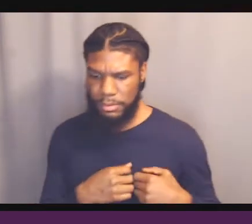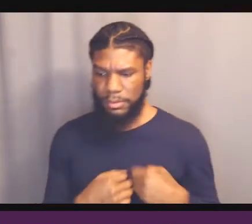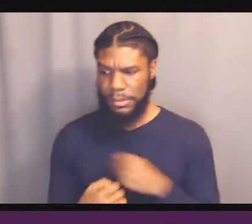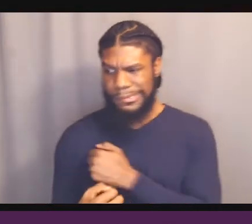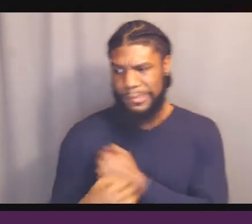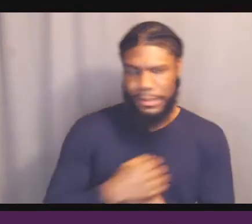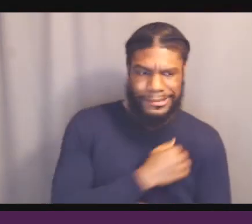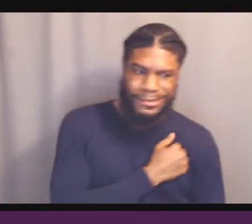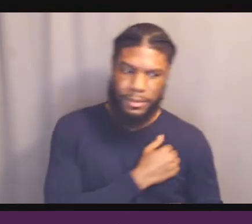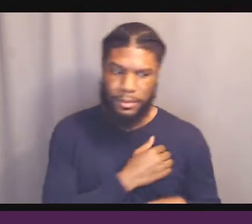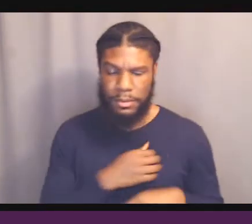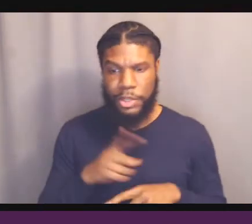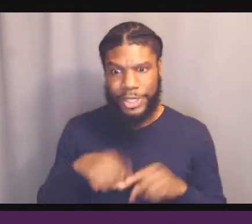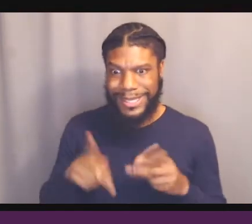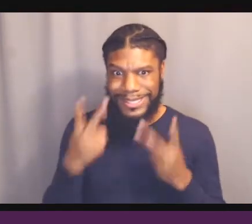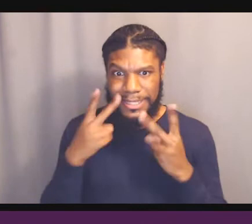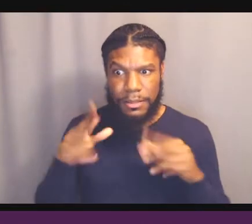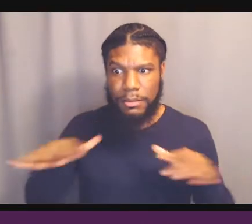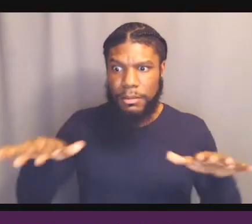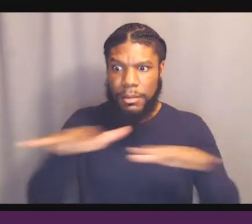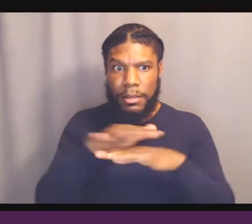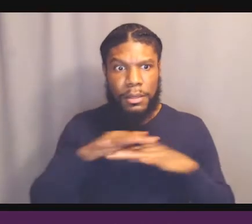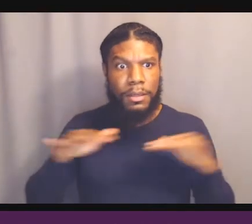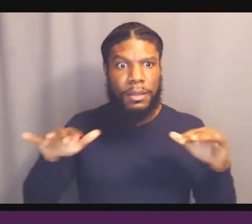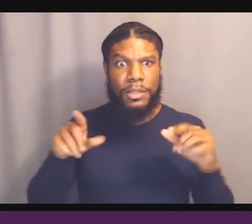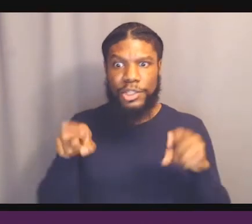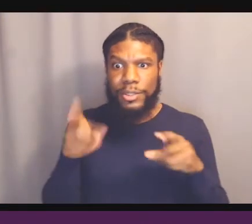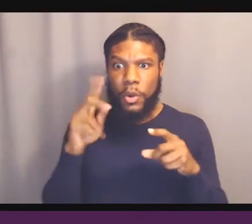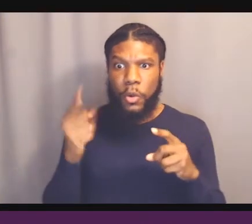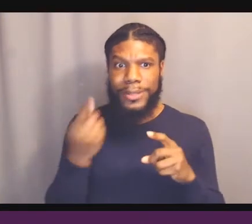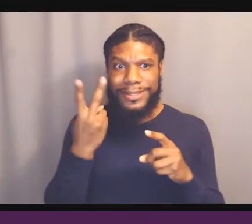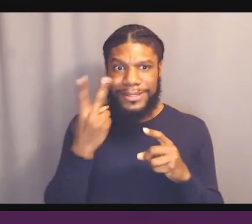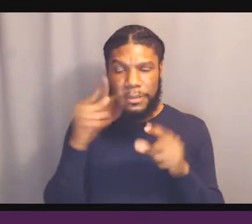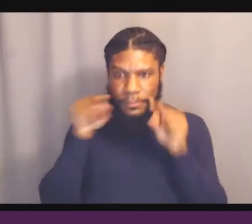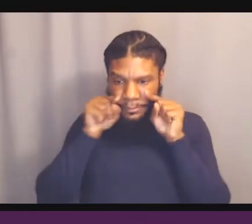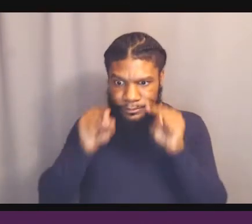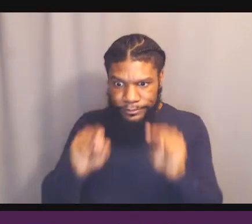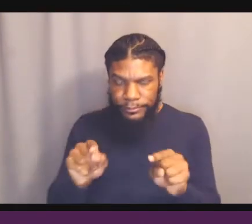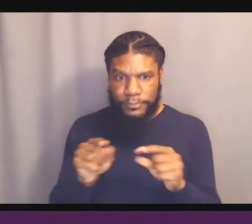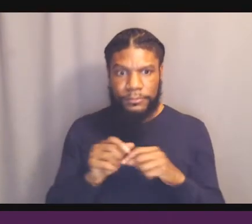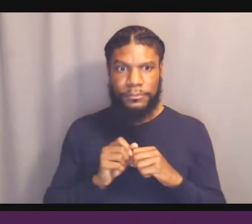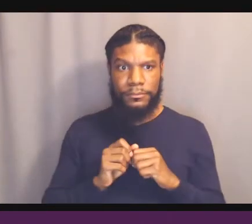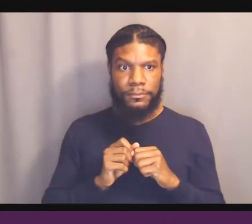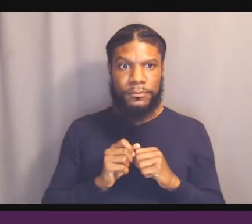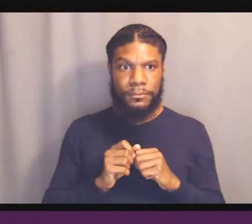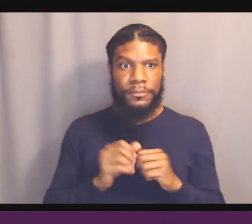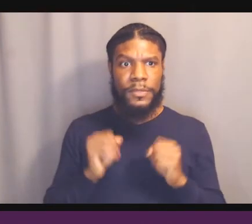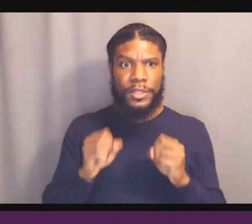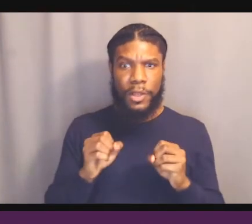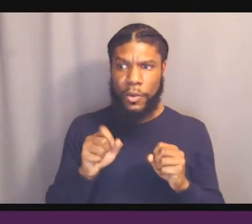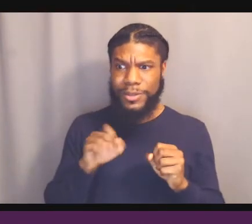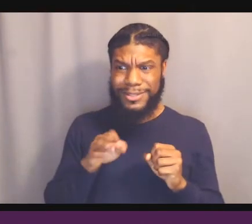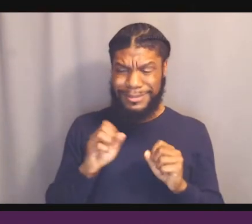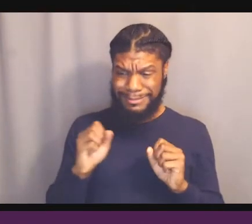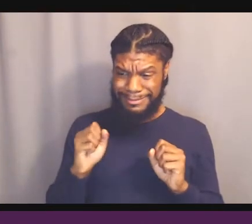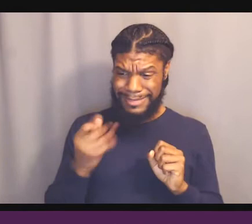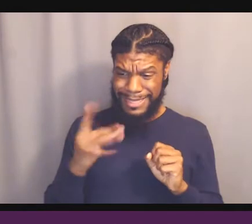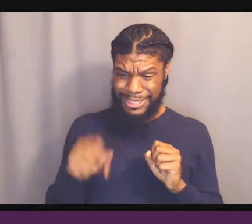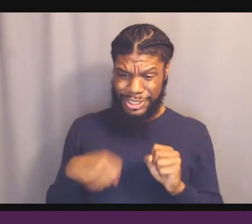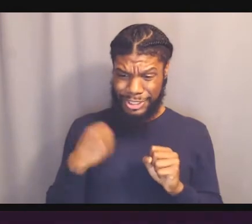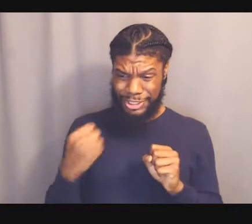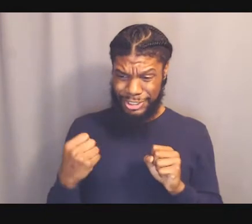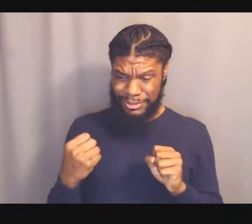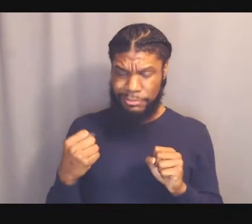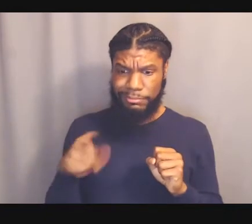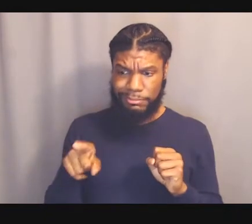so long that she's not able to recognize a new voice. Okay, what do you mean? Hold on. Catch what's